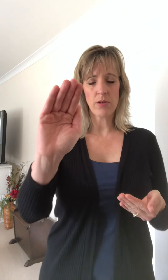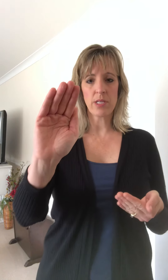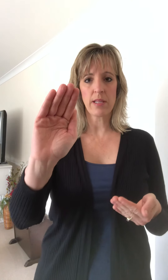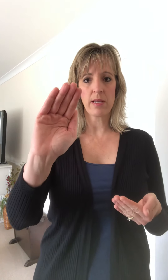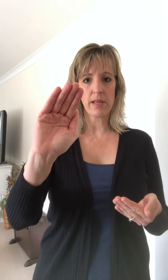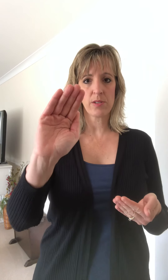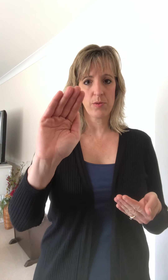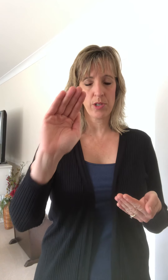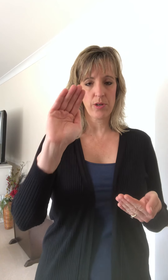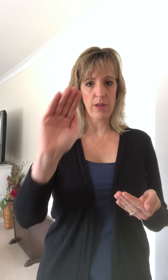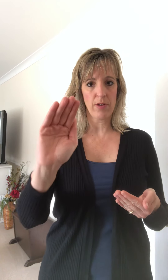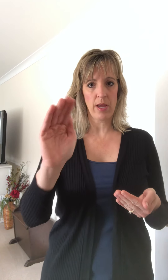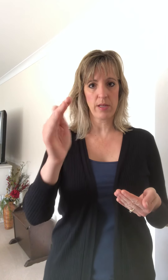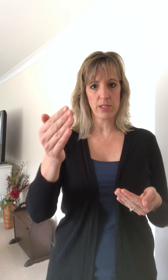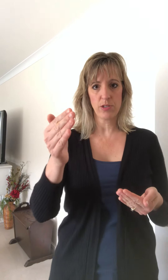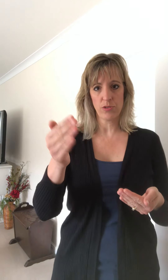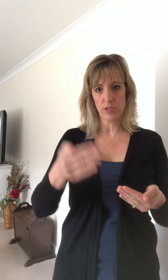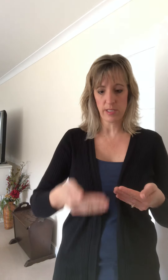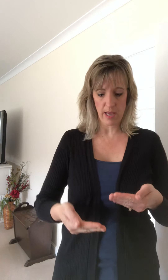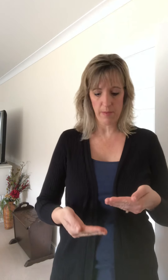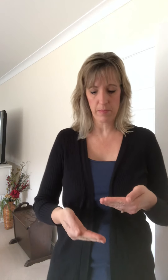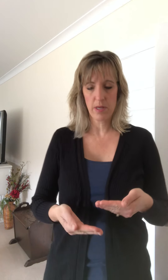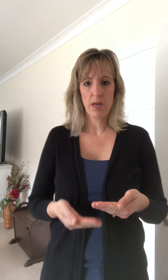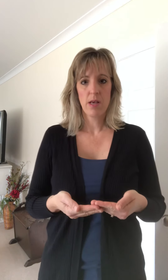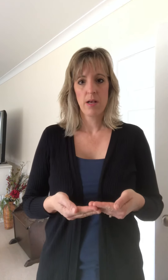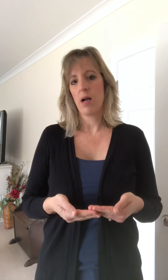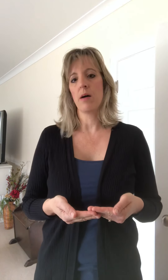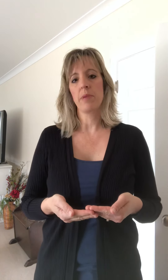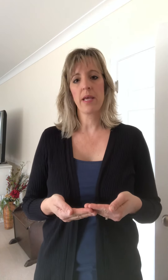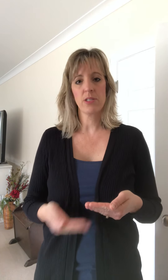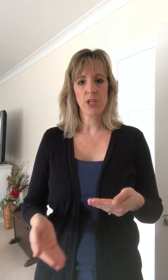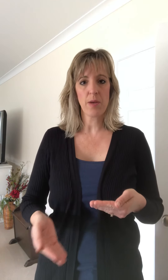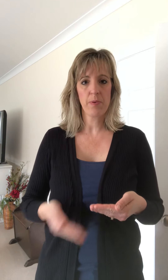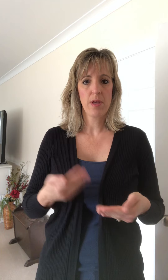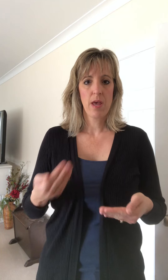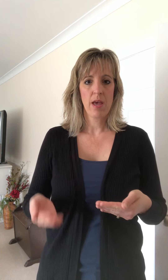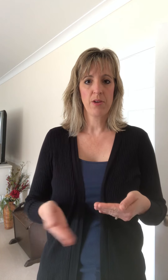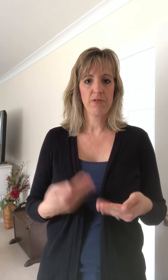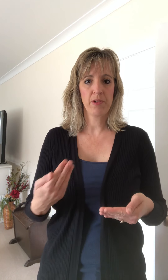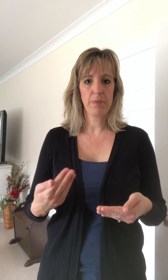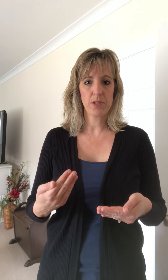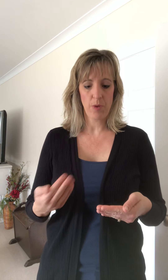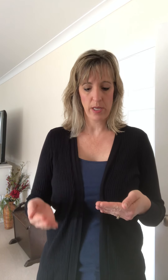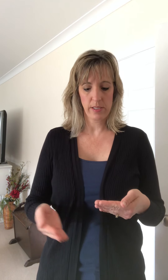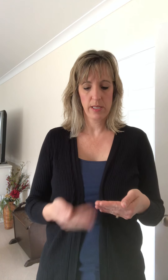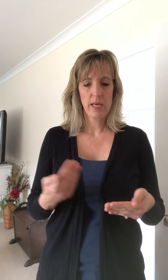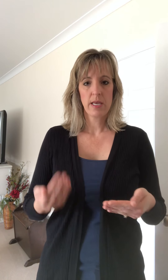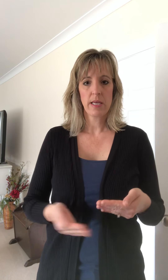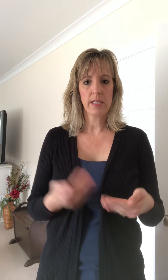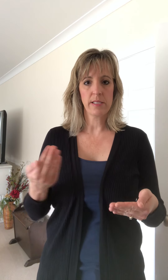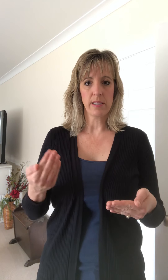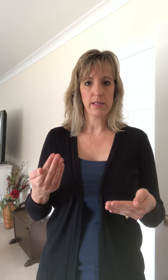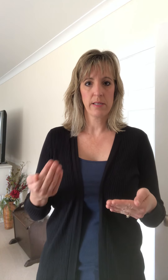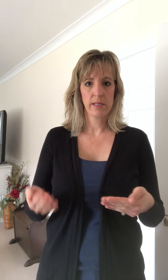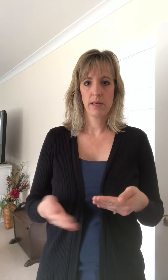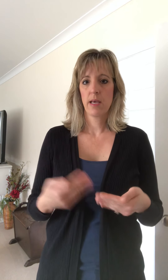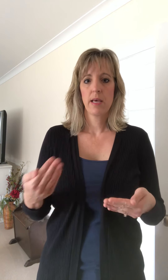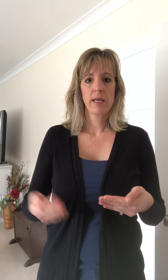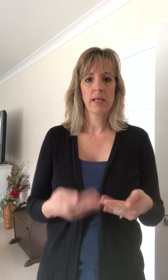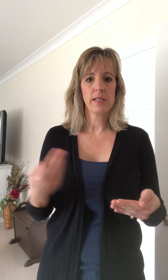take your other hand and you do the same hand shape and you flip it twice. Easy,